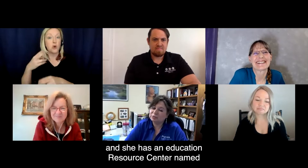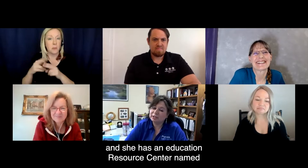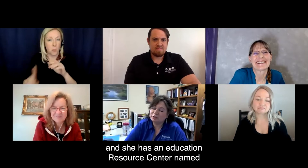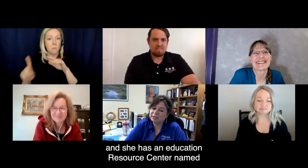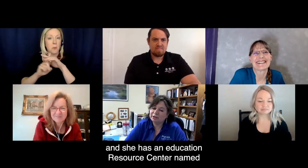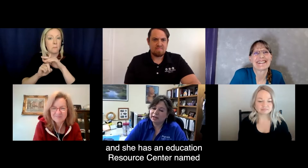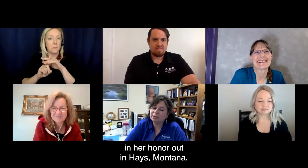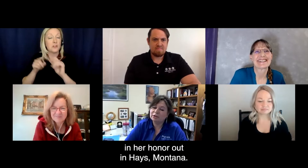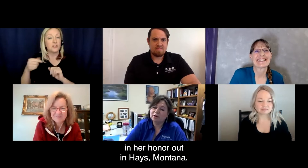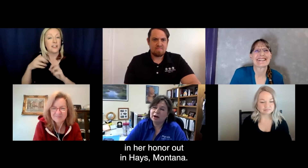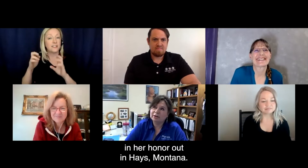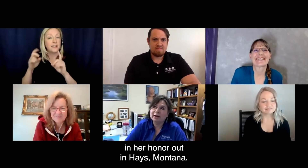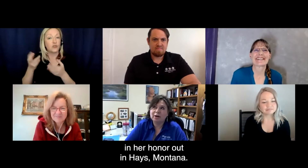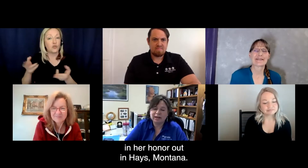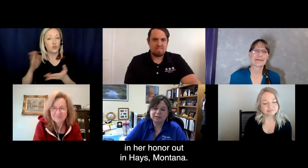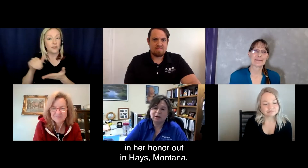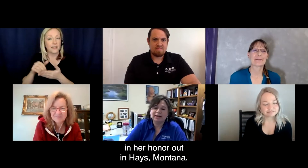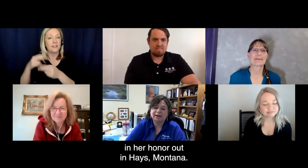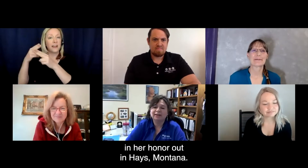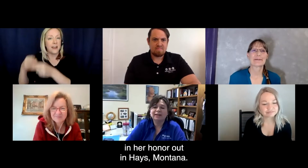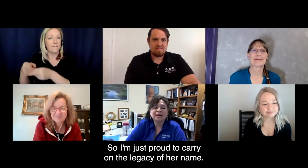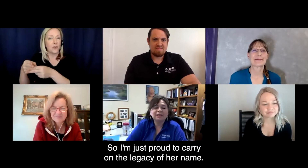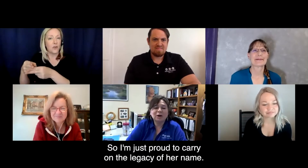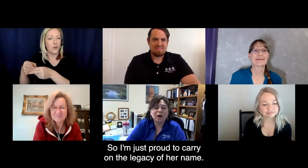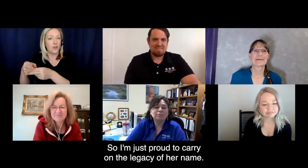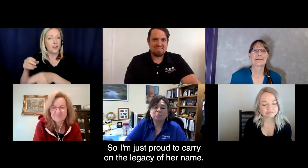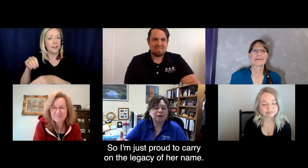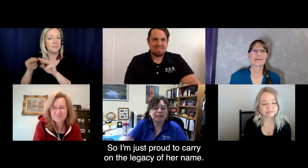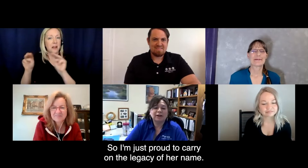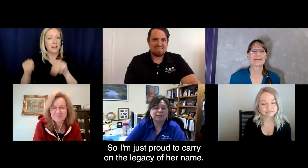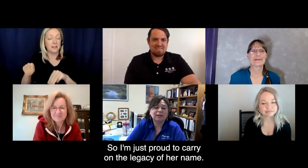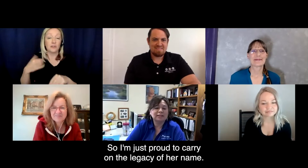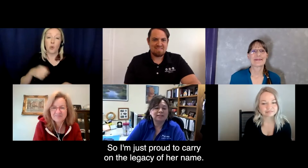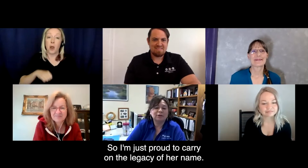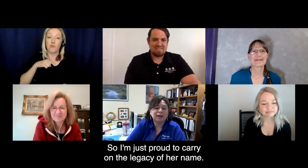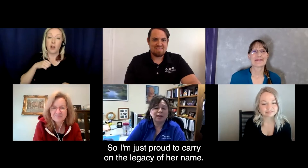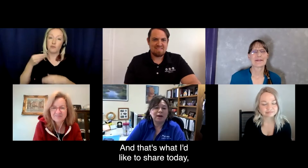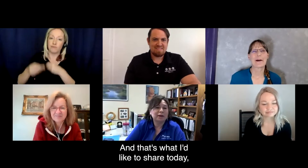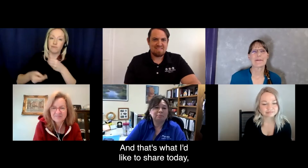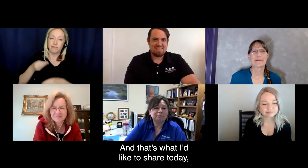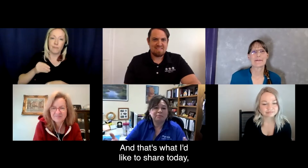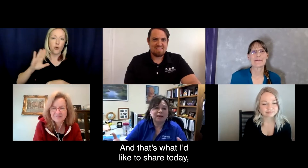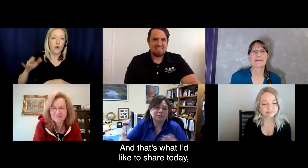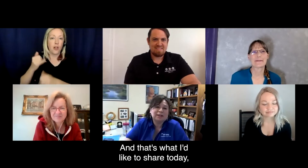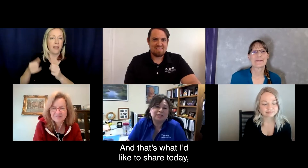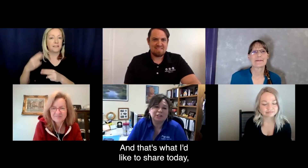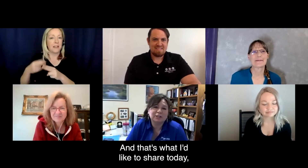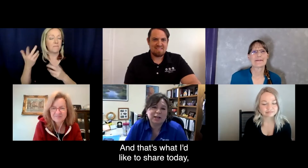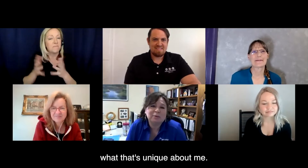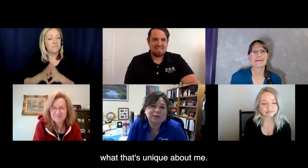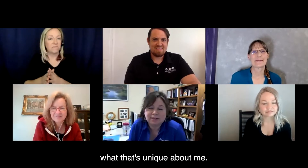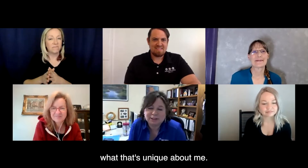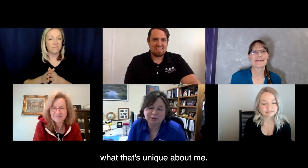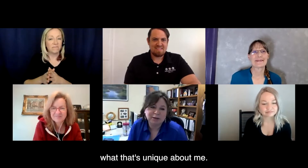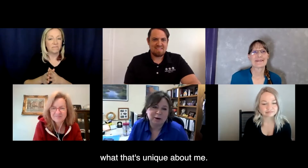education resource center named in her honor out in Hayes, Montana. So I'm just proud to carry on the legacy of her name, and that's what I'd like to share today,